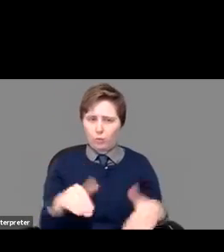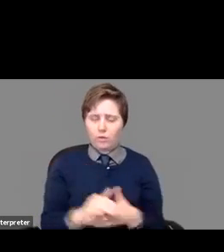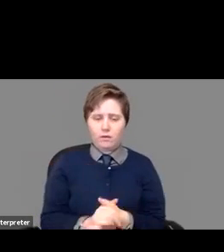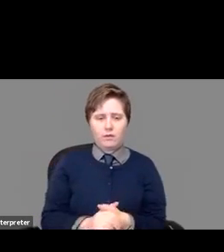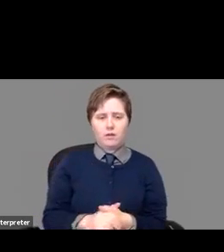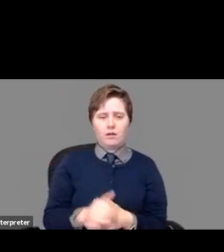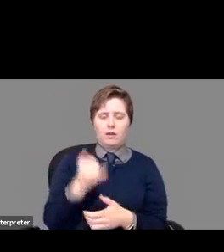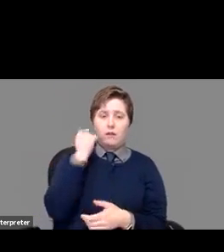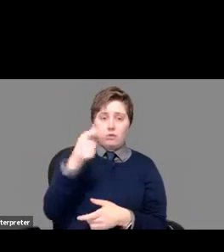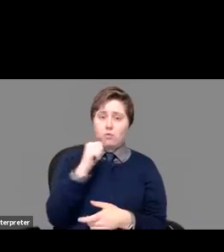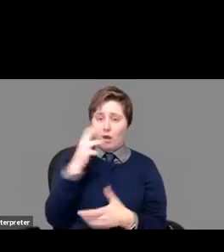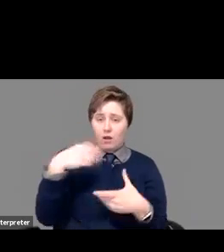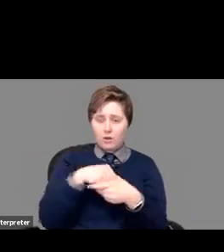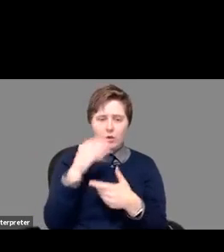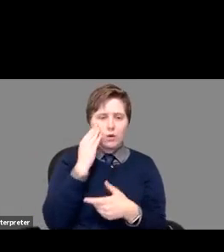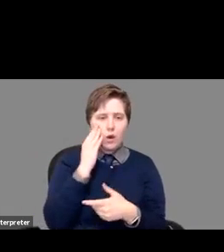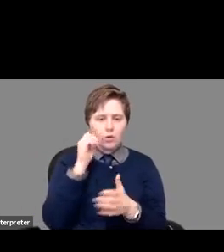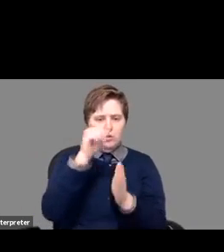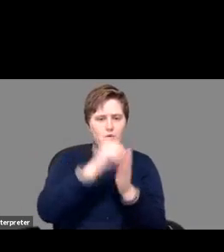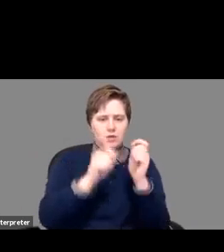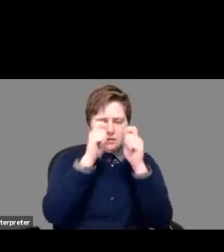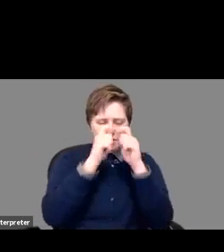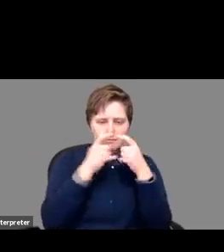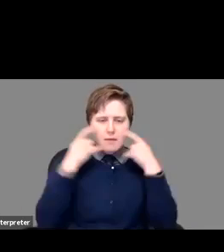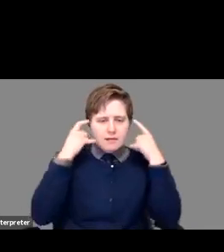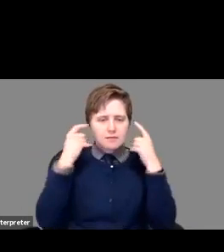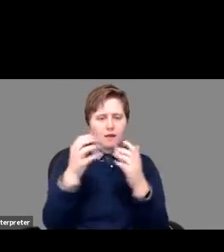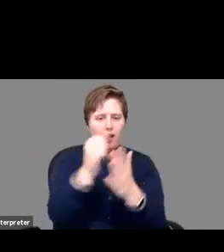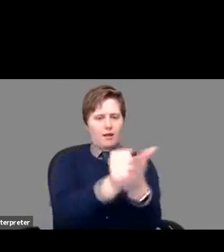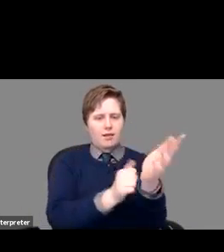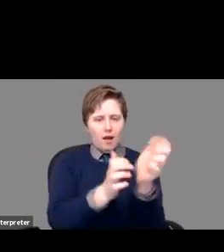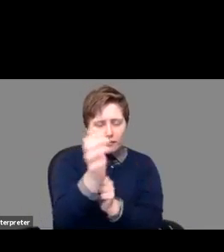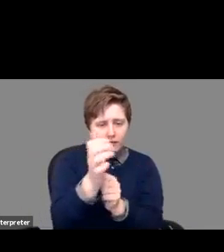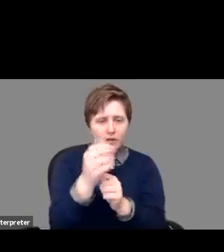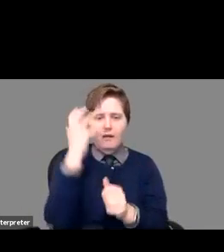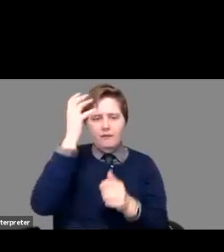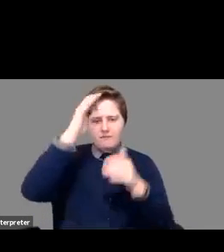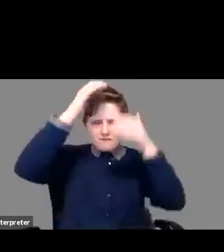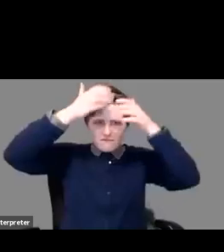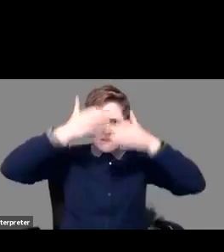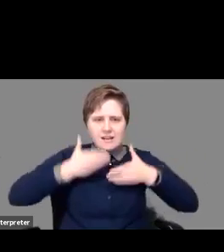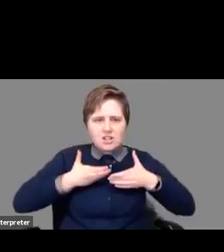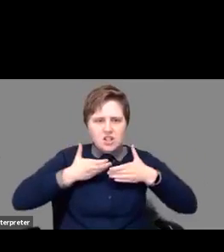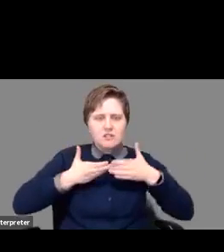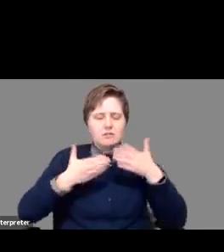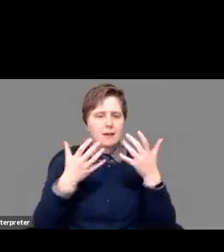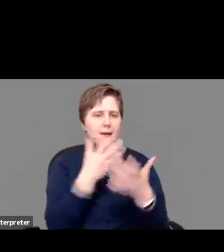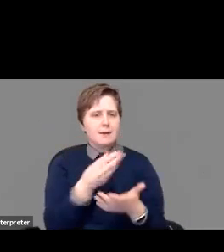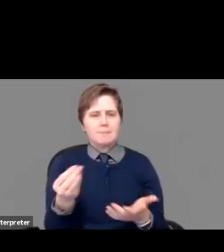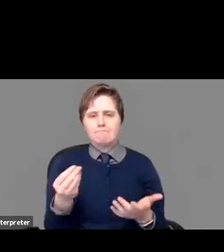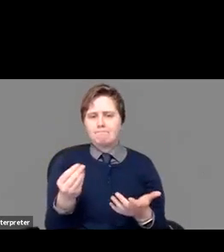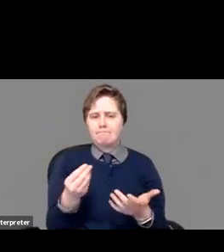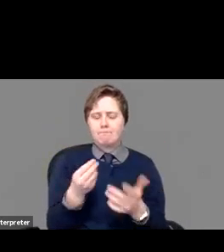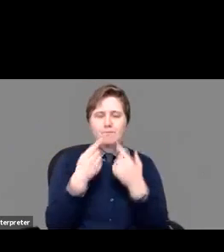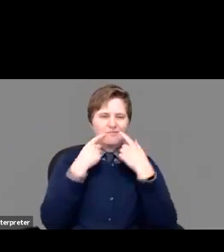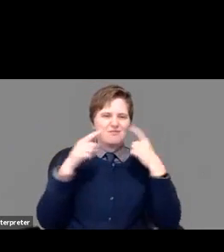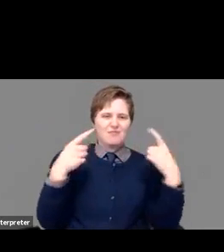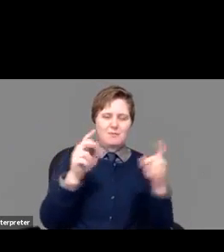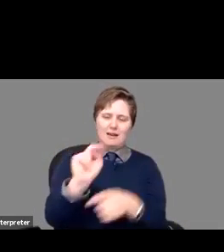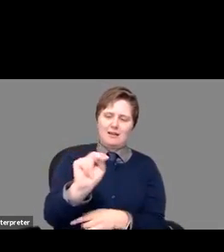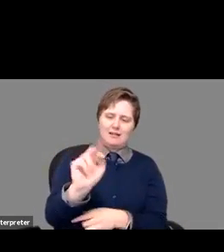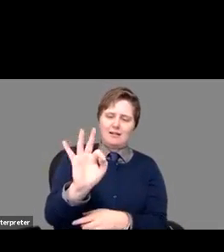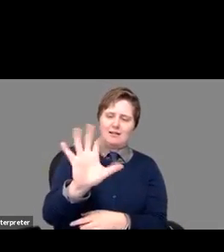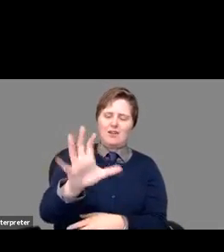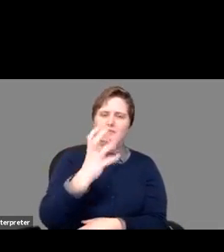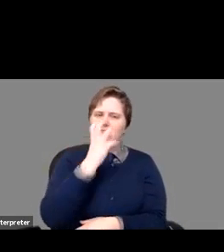if you don't include surgical masks and gloves and face shields and the famous